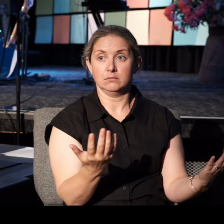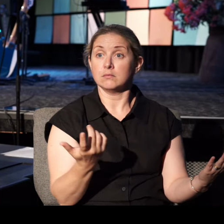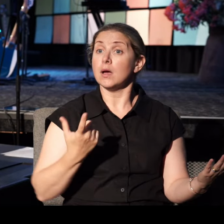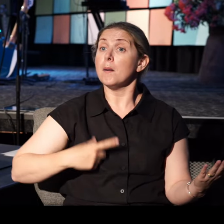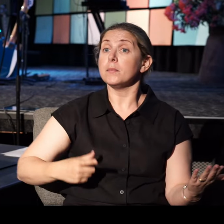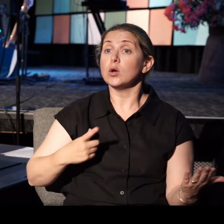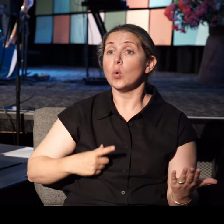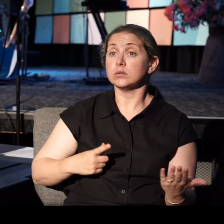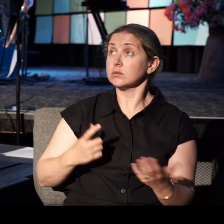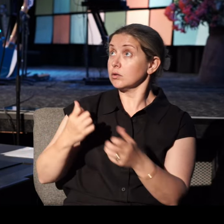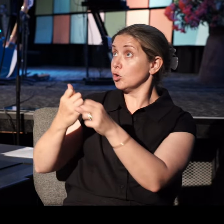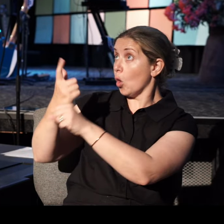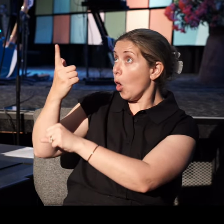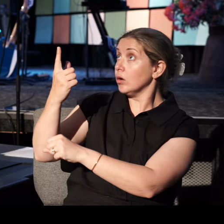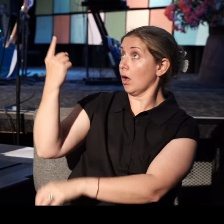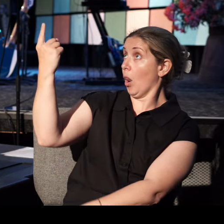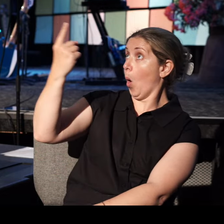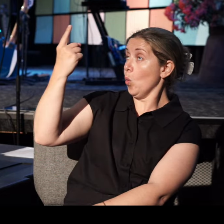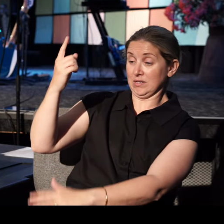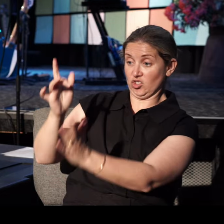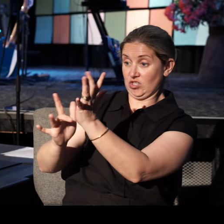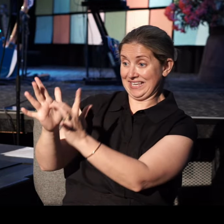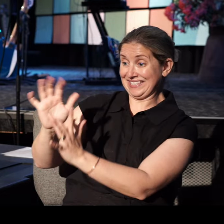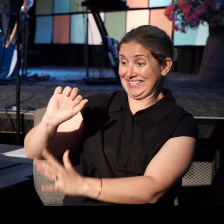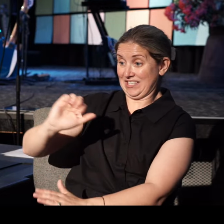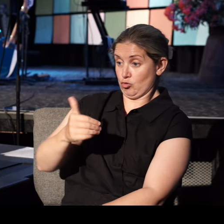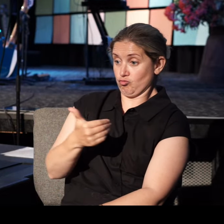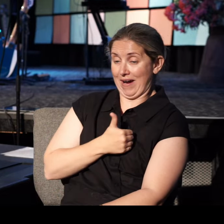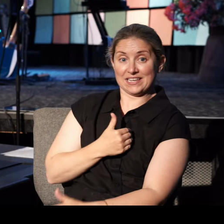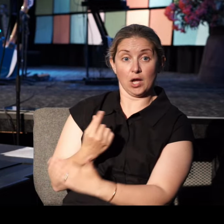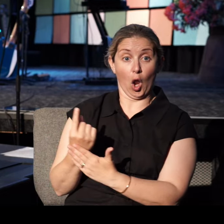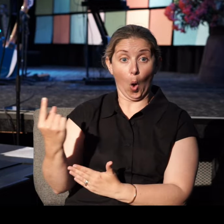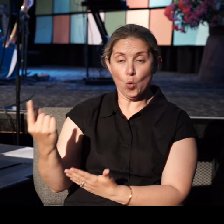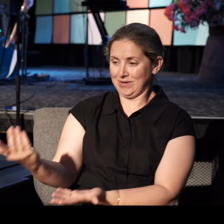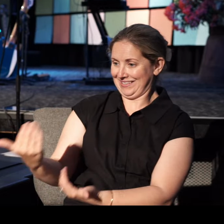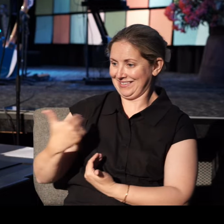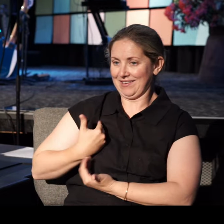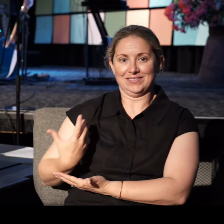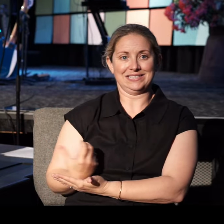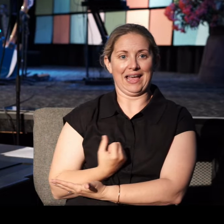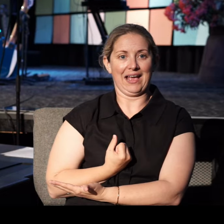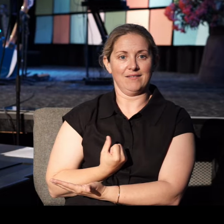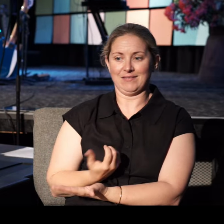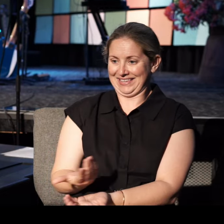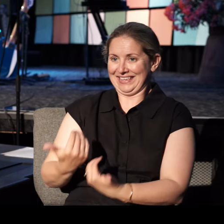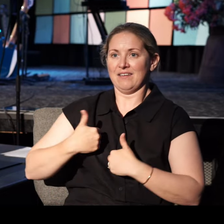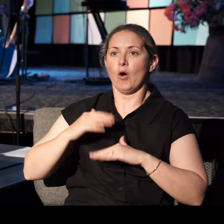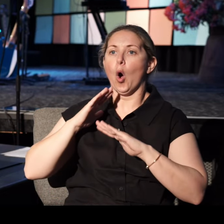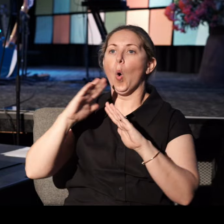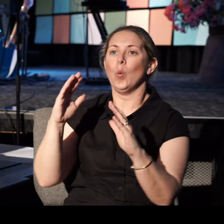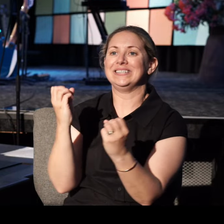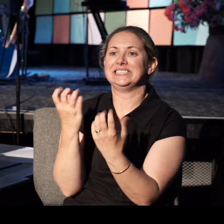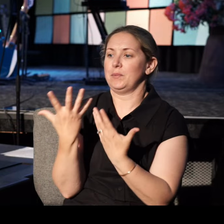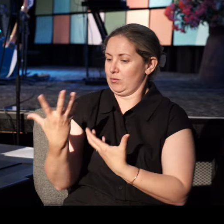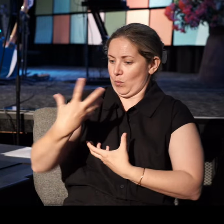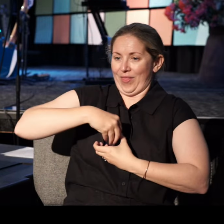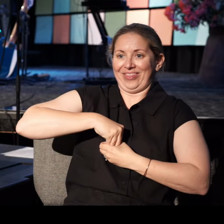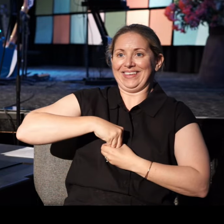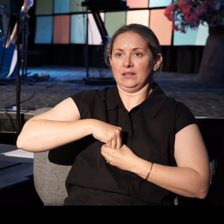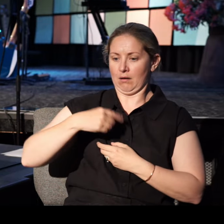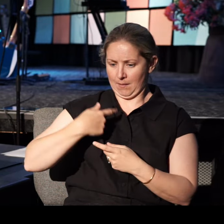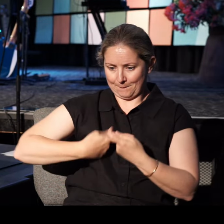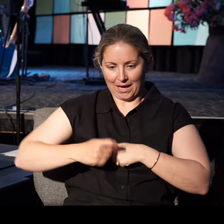Christ and his merits alone, if you become saved, then the seed of God is in you, the Holy Spirit, the Spirit who is holy is within you. There's a new